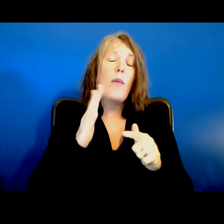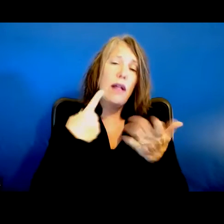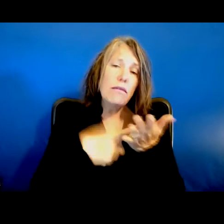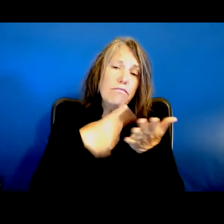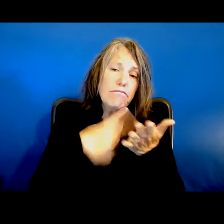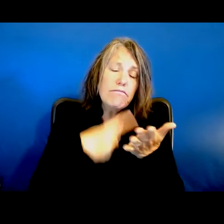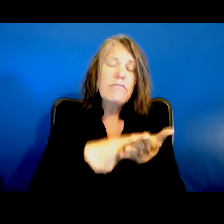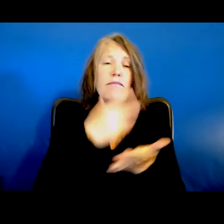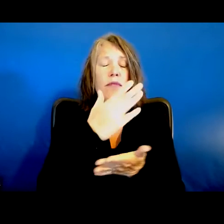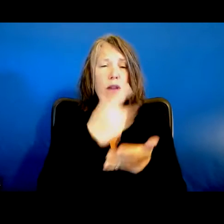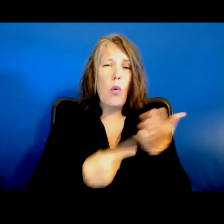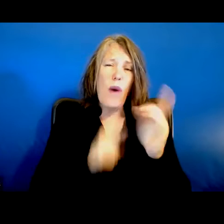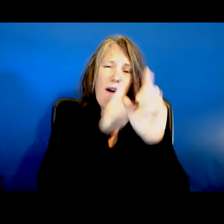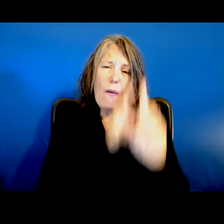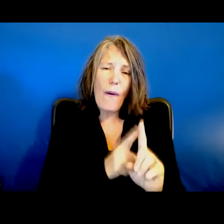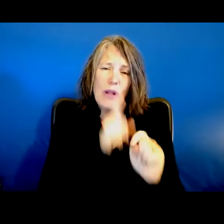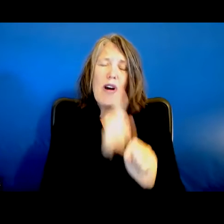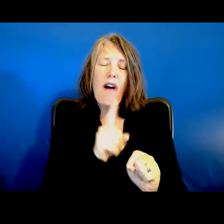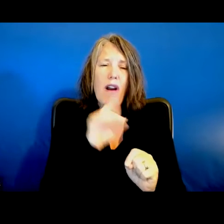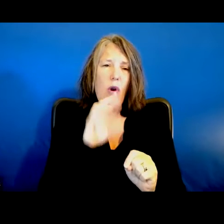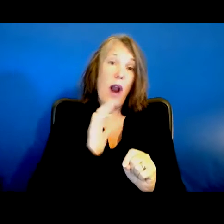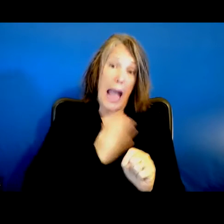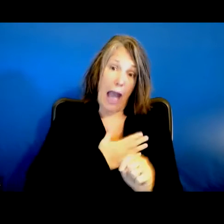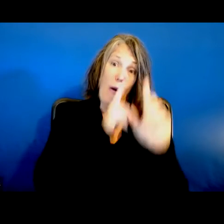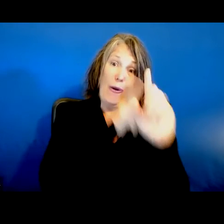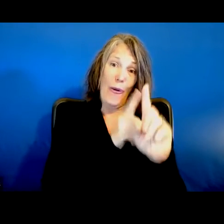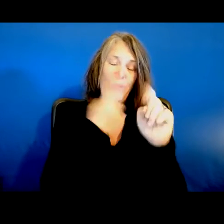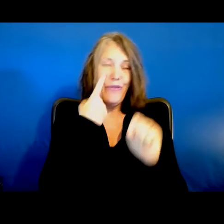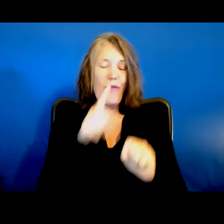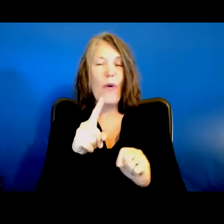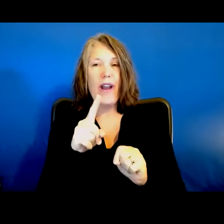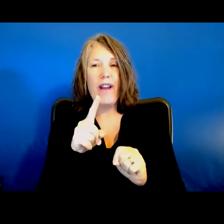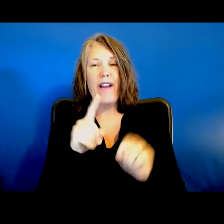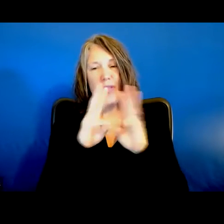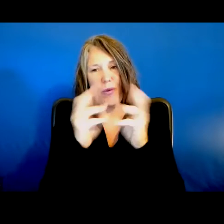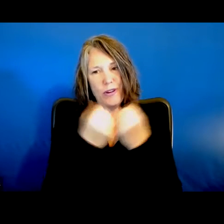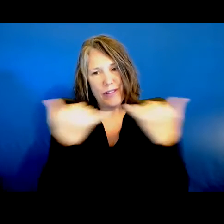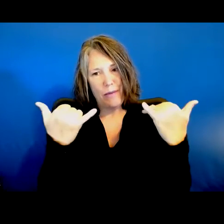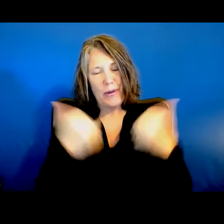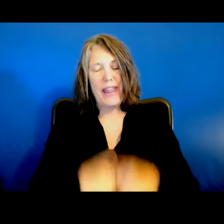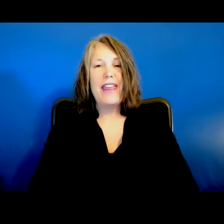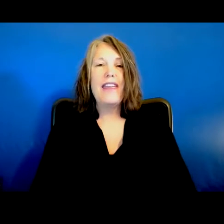over kind of what the goals are, or our goals are, for the workshop today.